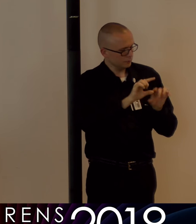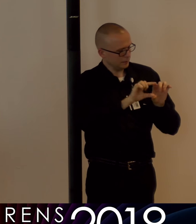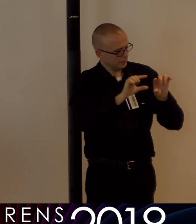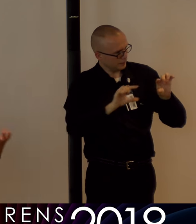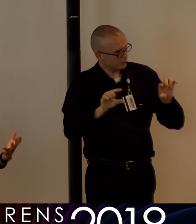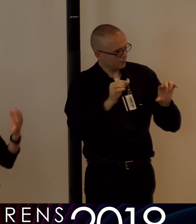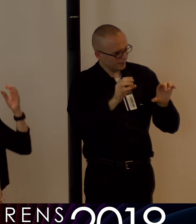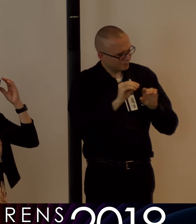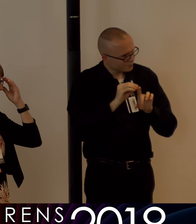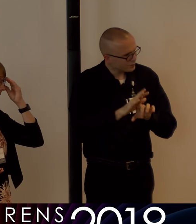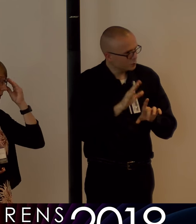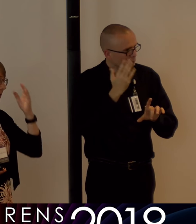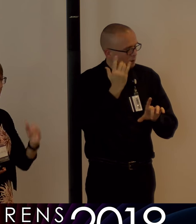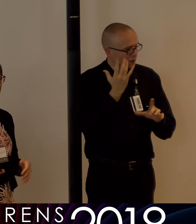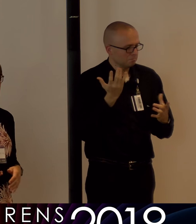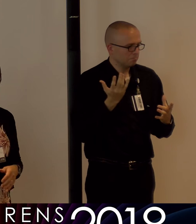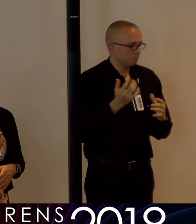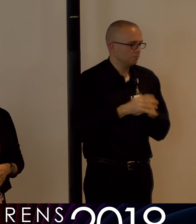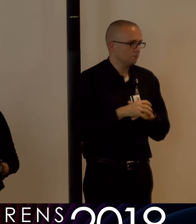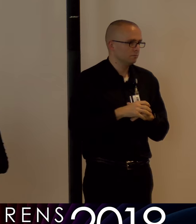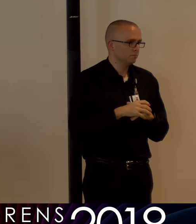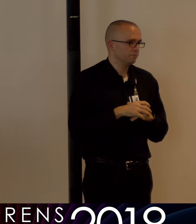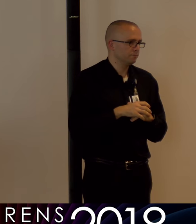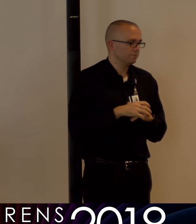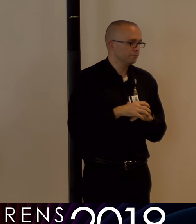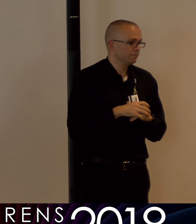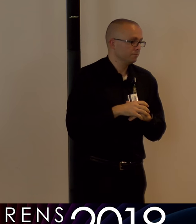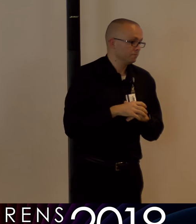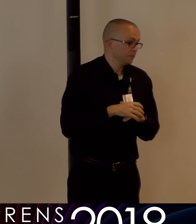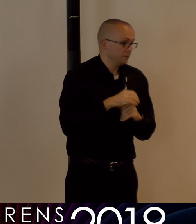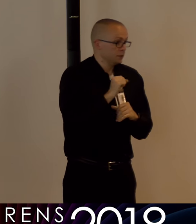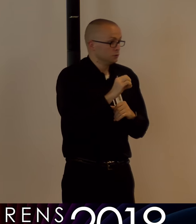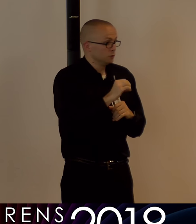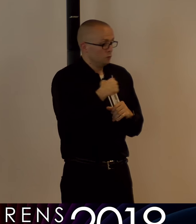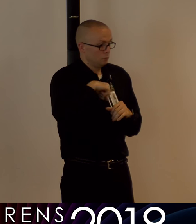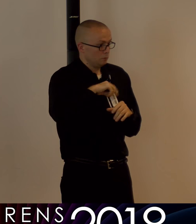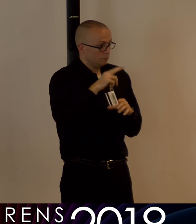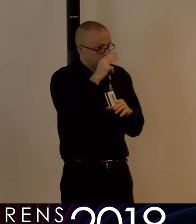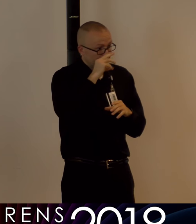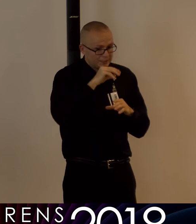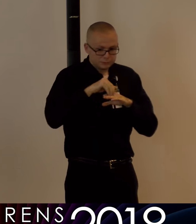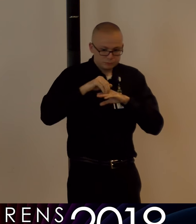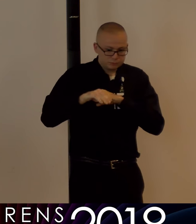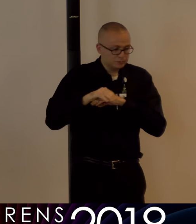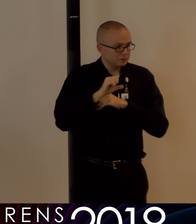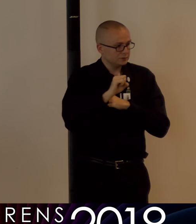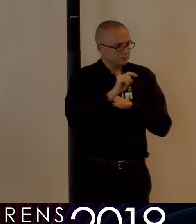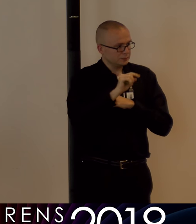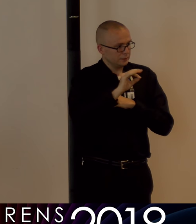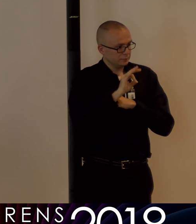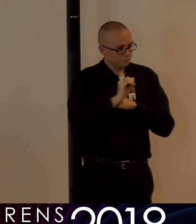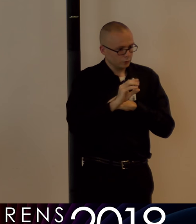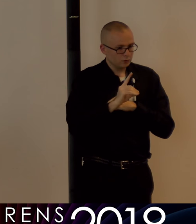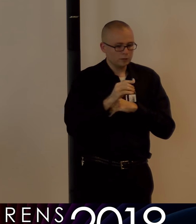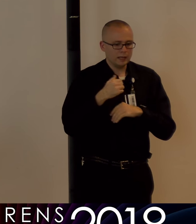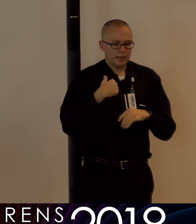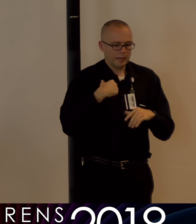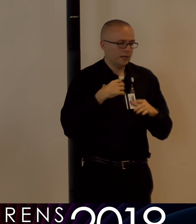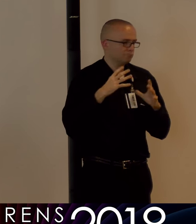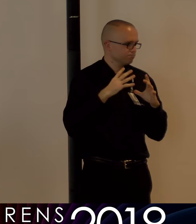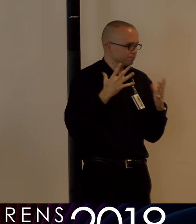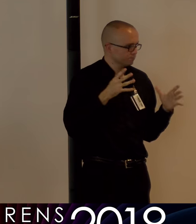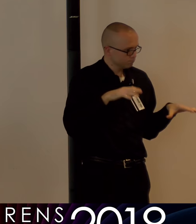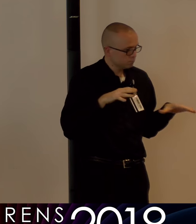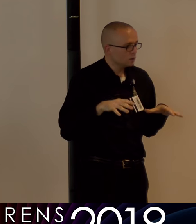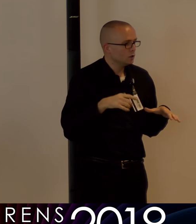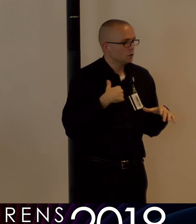affected? Why is that? So we shipped our mice to Stanford. I went on sabbatical. We generated